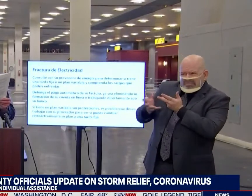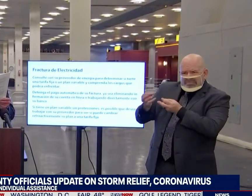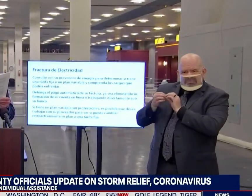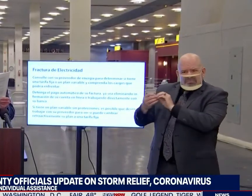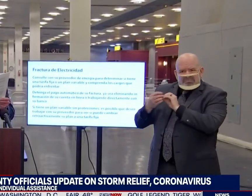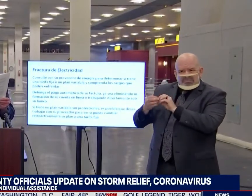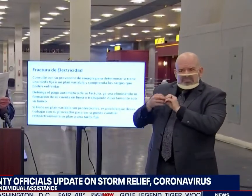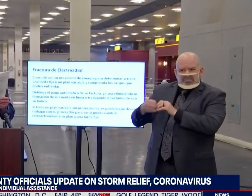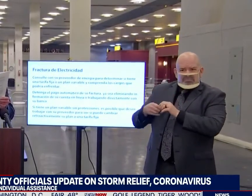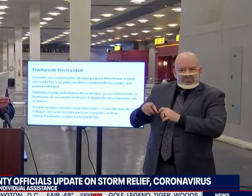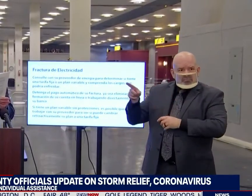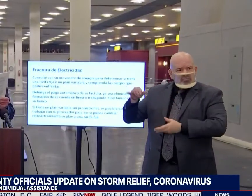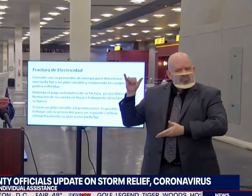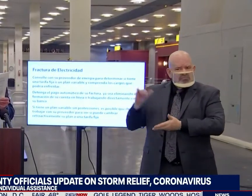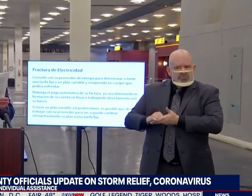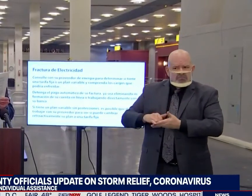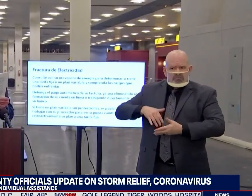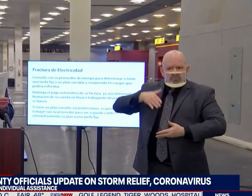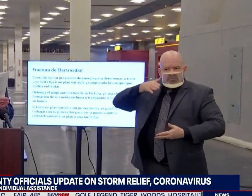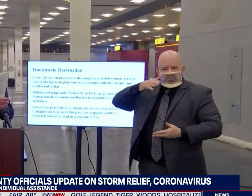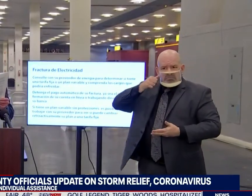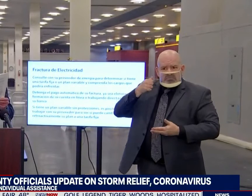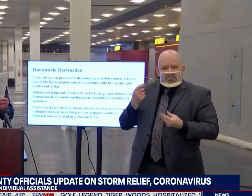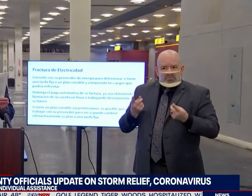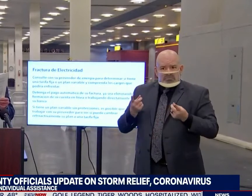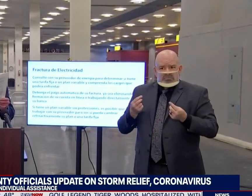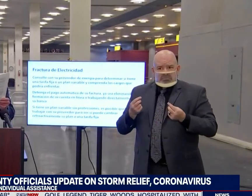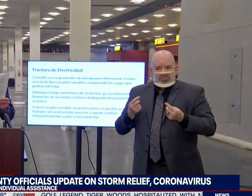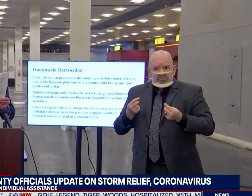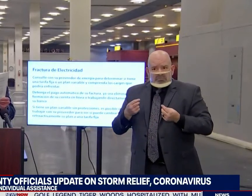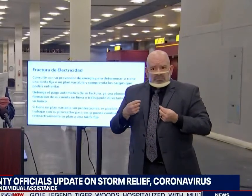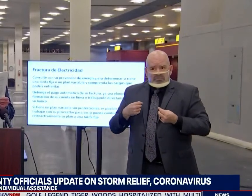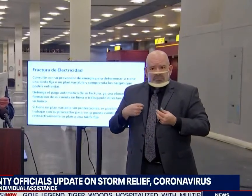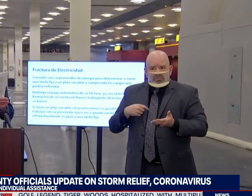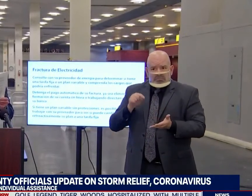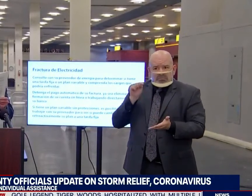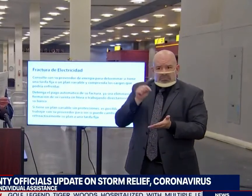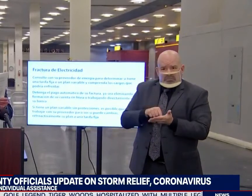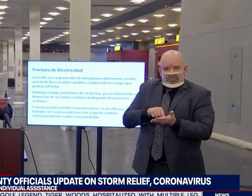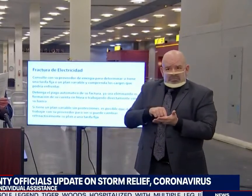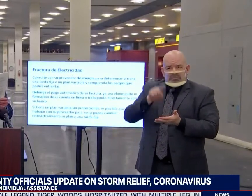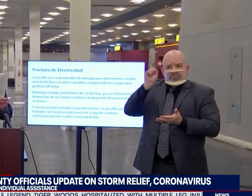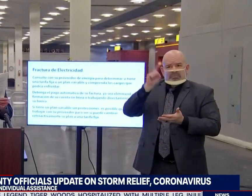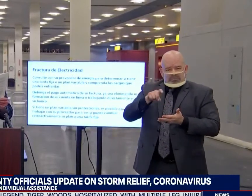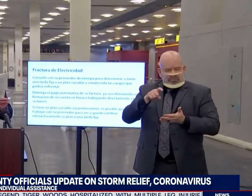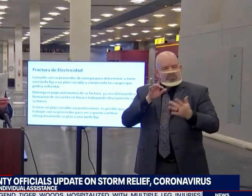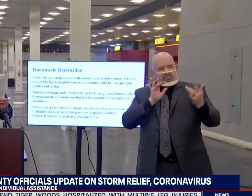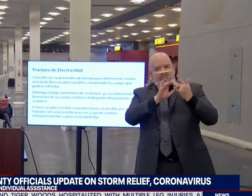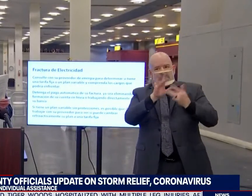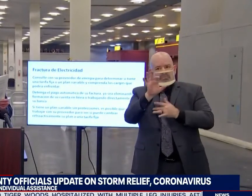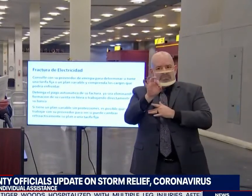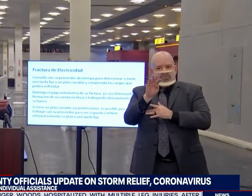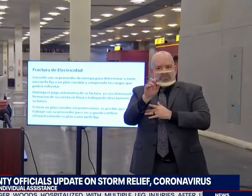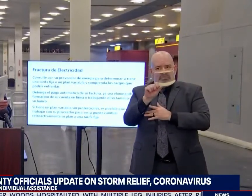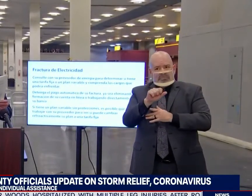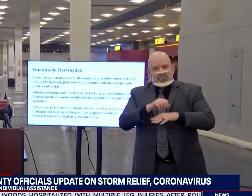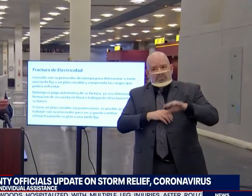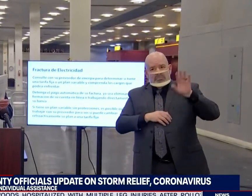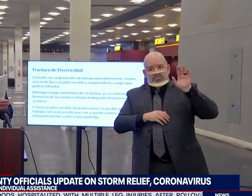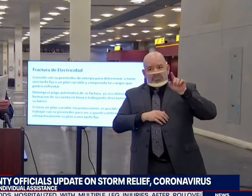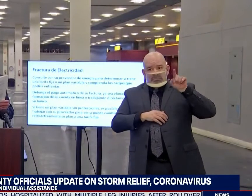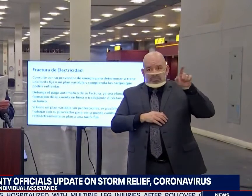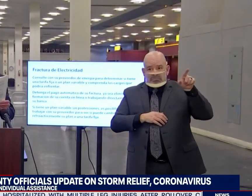Um, obtain crisis and emergency grant of payment assistance, which is whoever's threatening to cut you off. Uh,